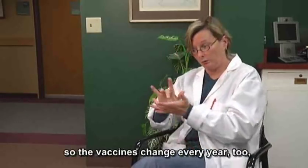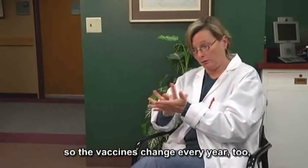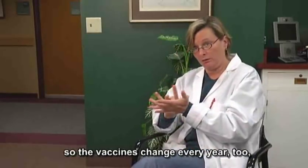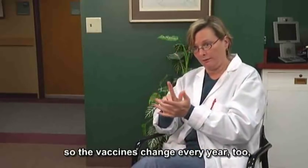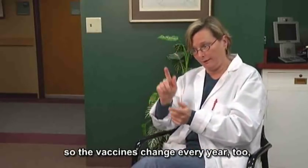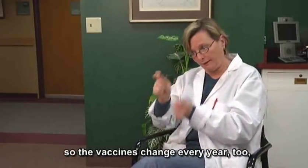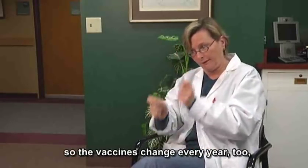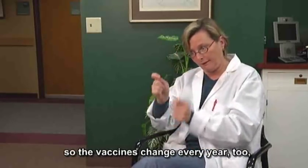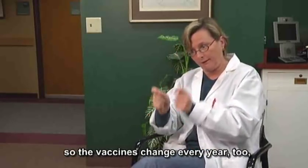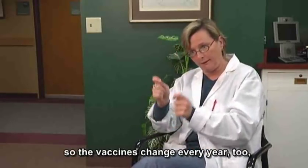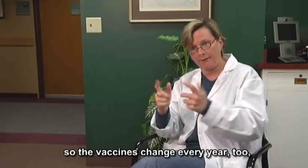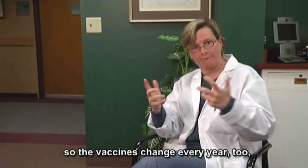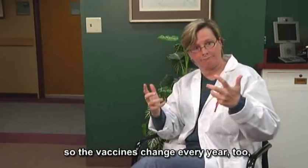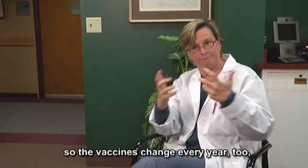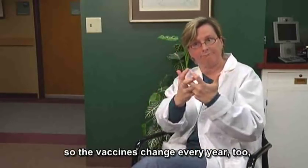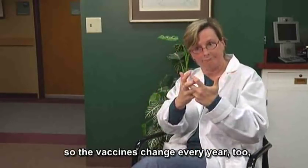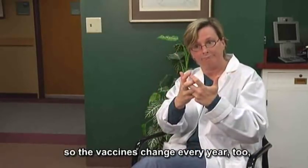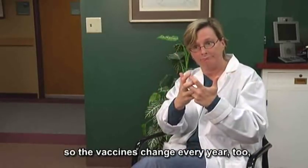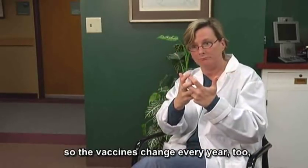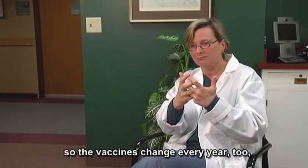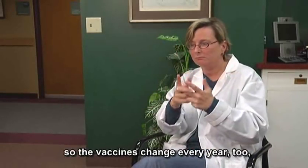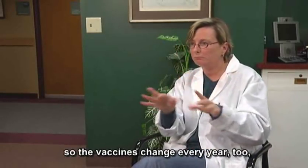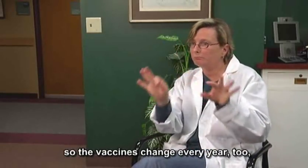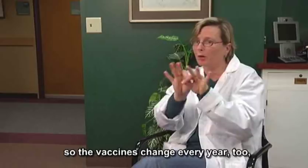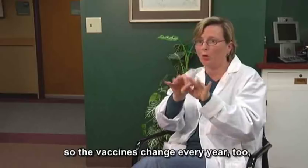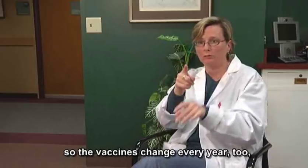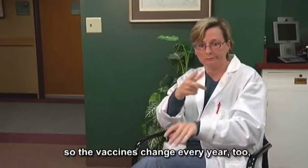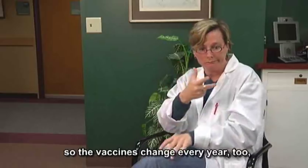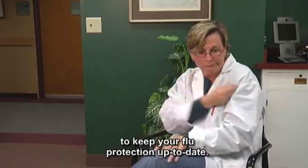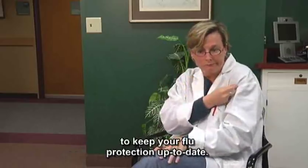change every year too to keep your flu protection up to date